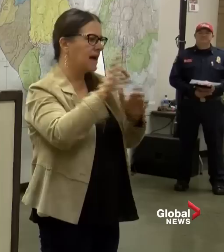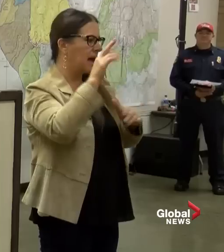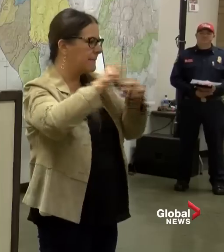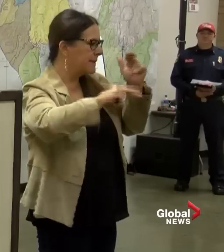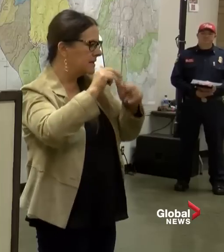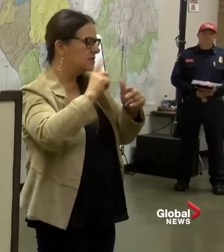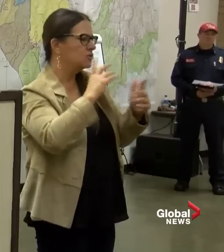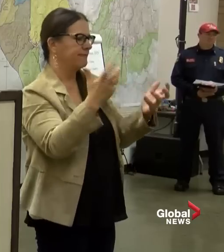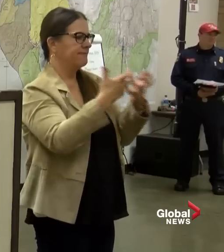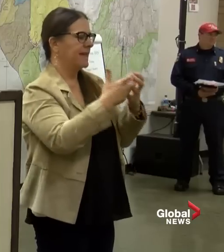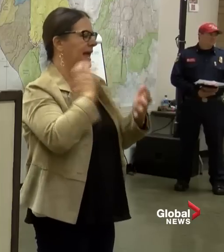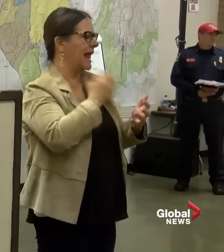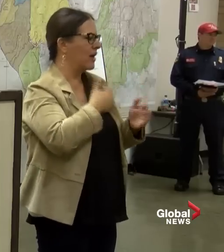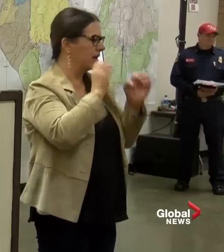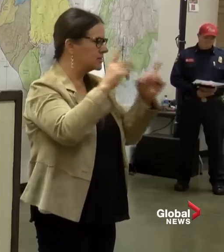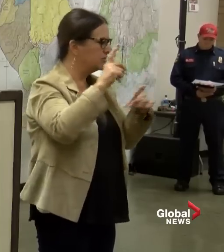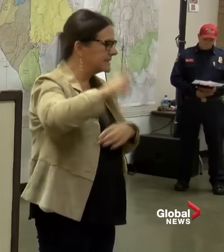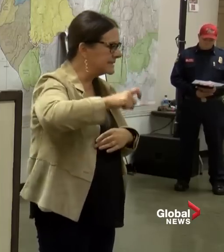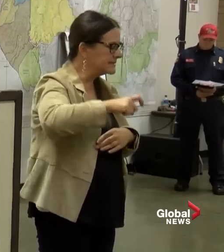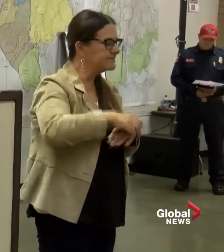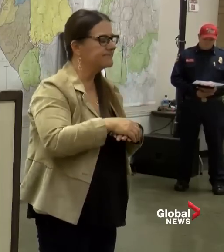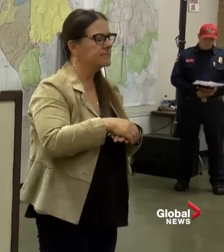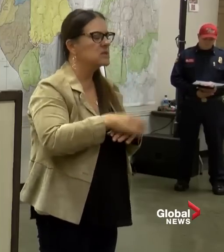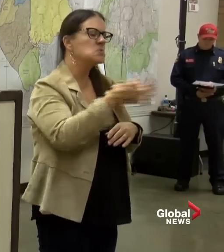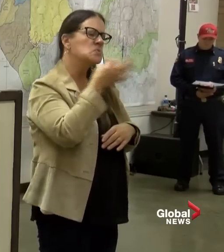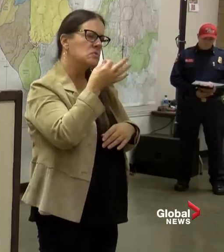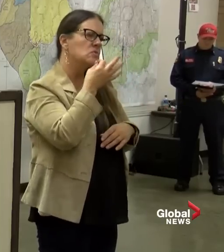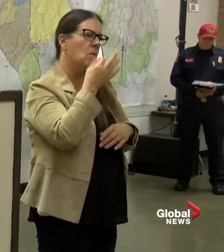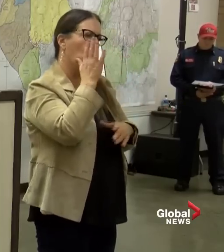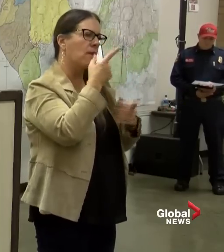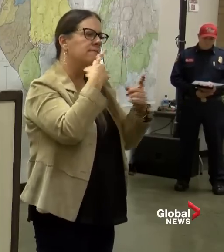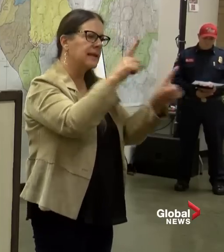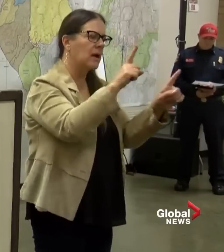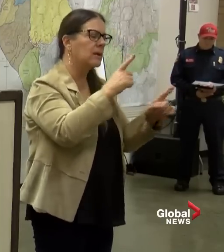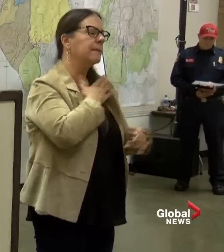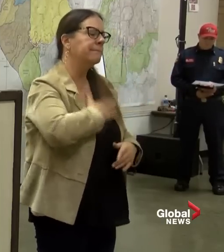needs. We are close to announcing that, but